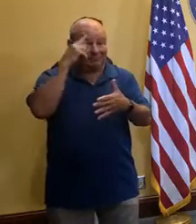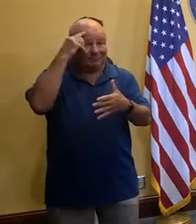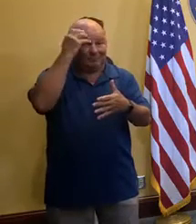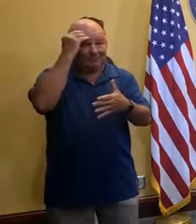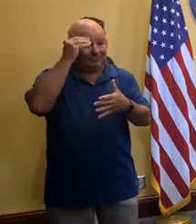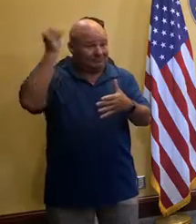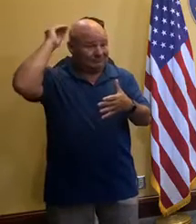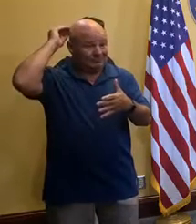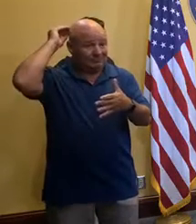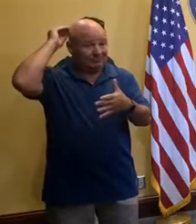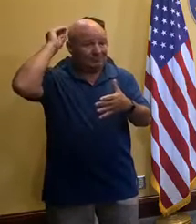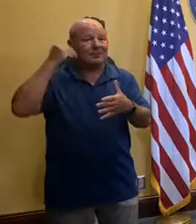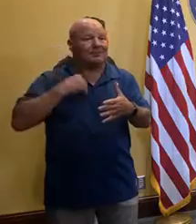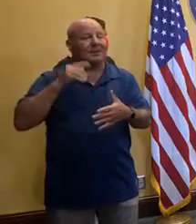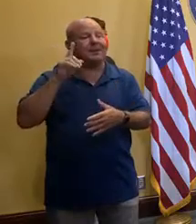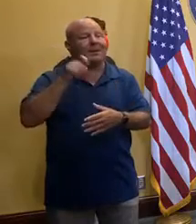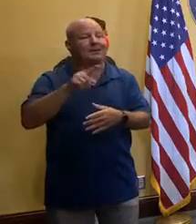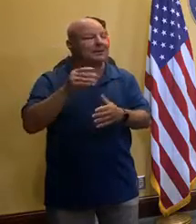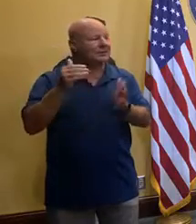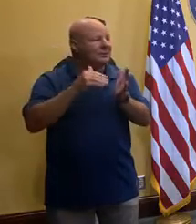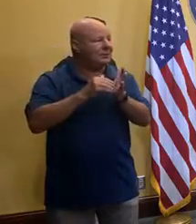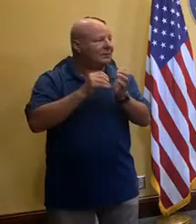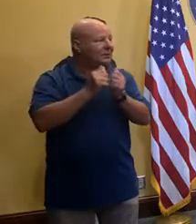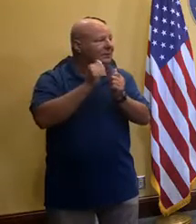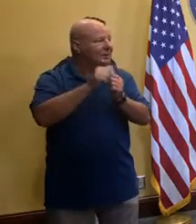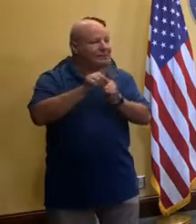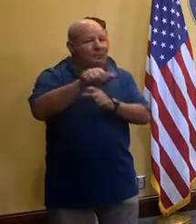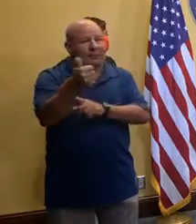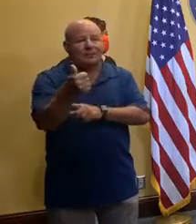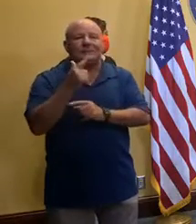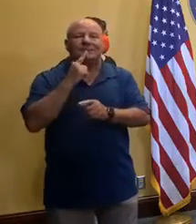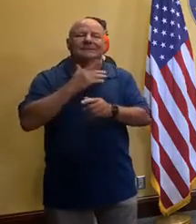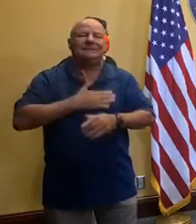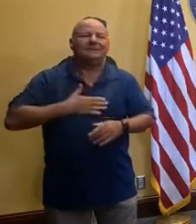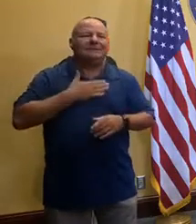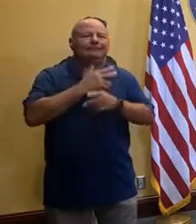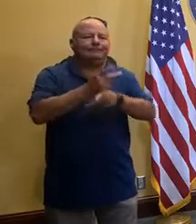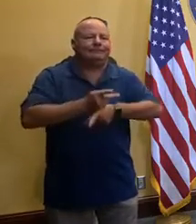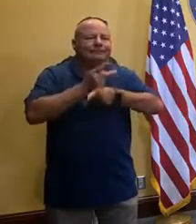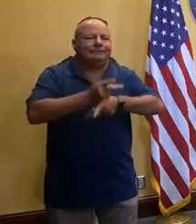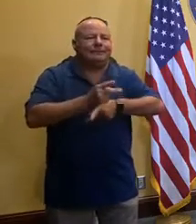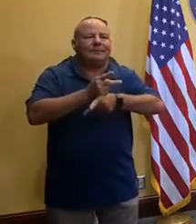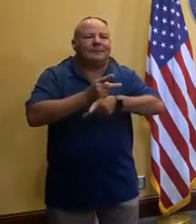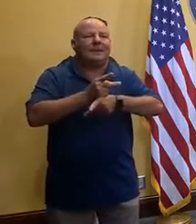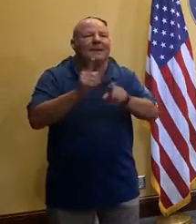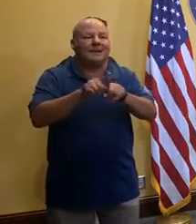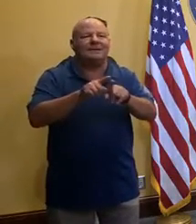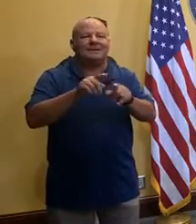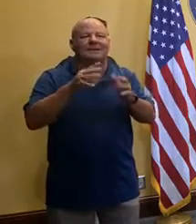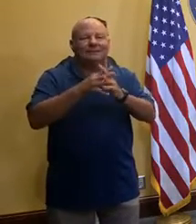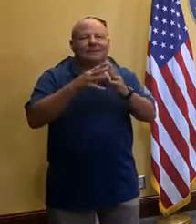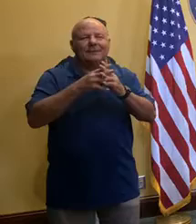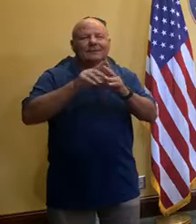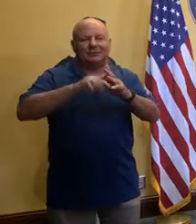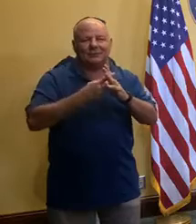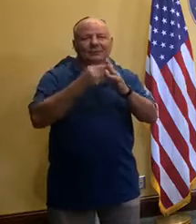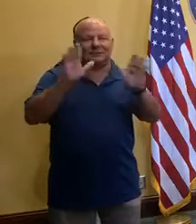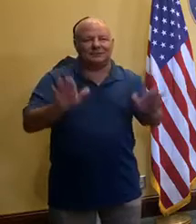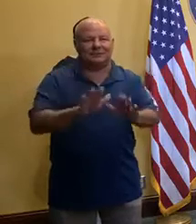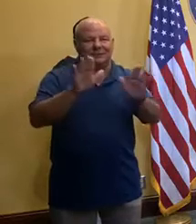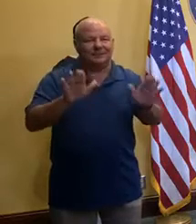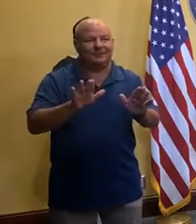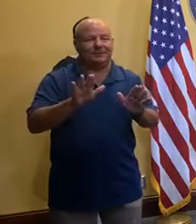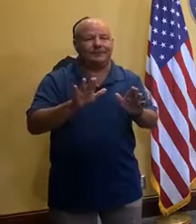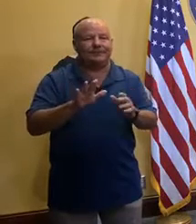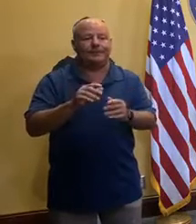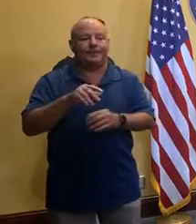you again with everyone else to take extra care as the Saint season starts on Sunday. So in our